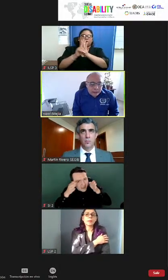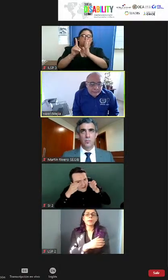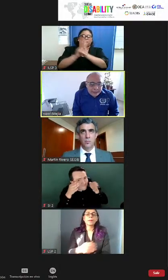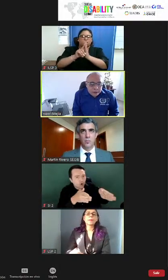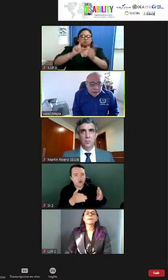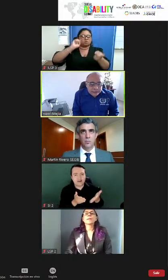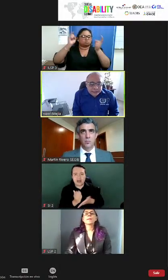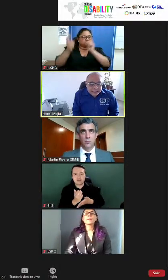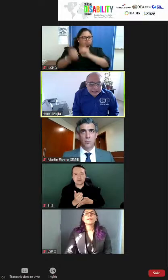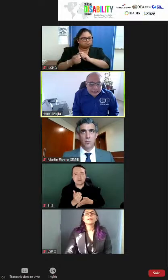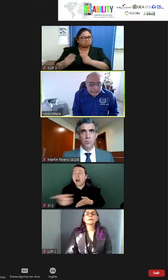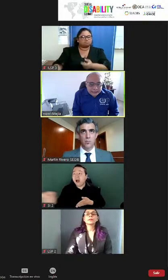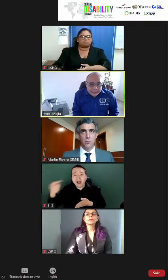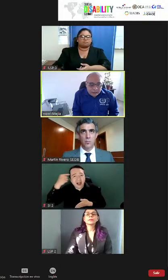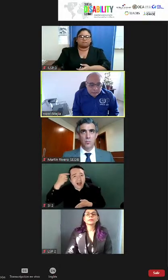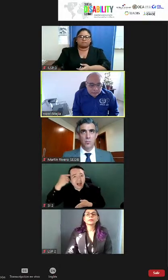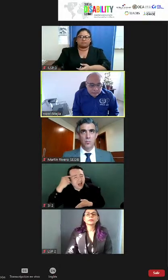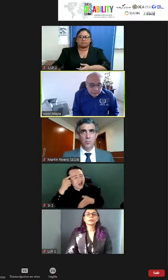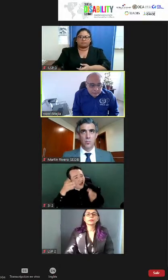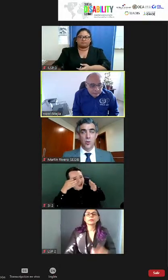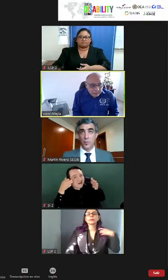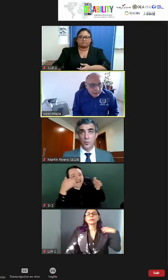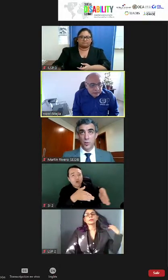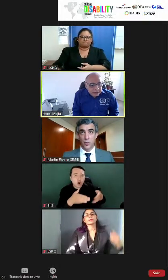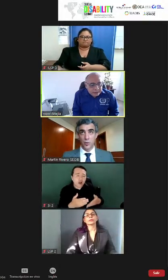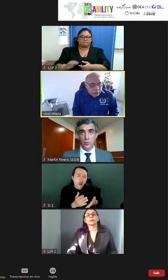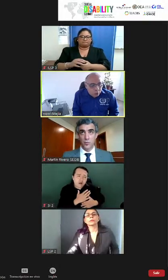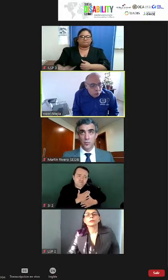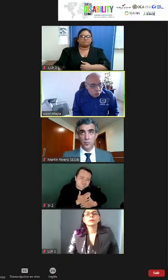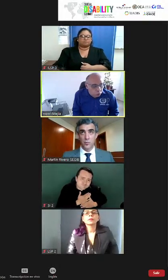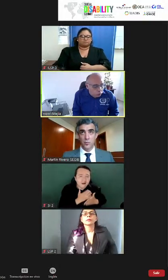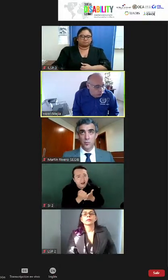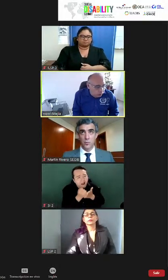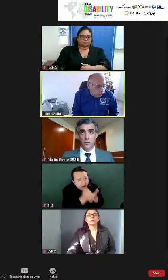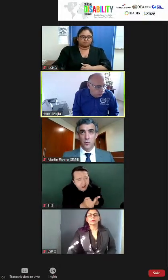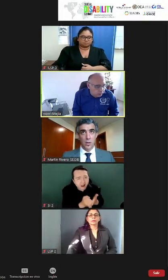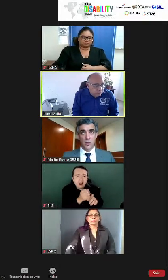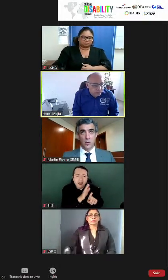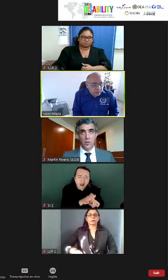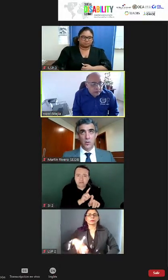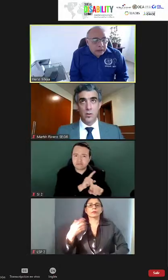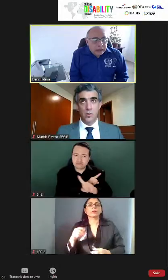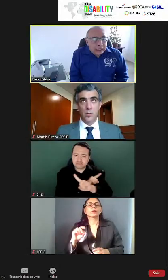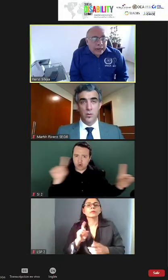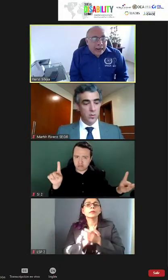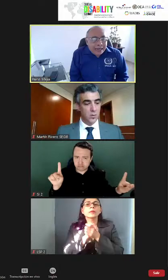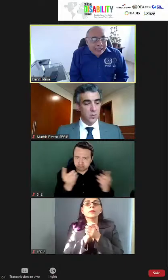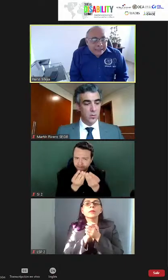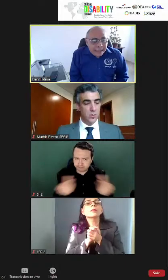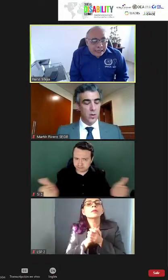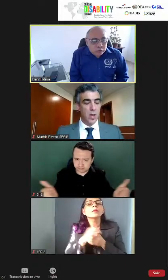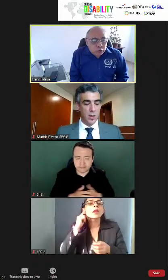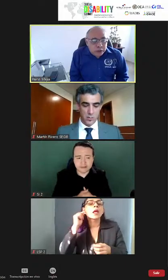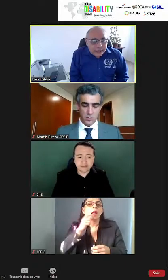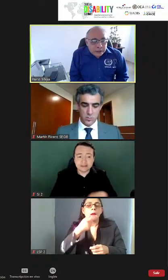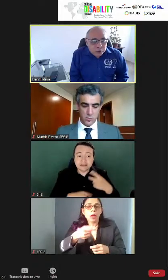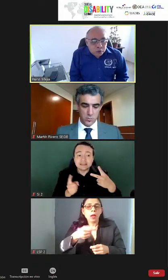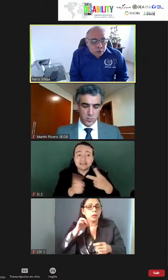approach on rights and eradicating the existential medical approach second